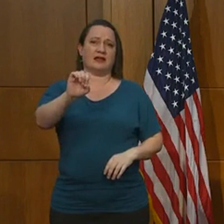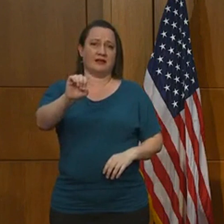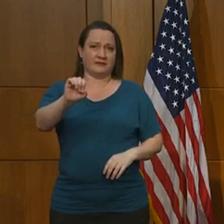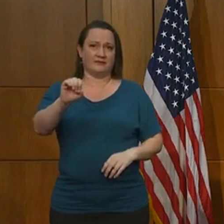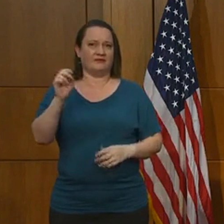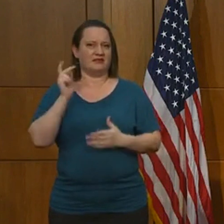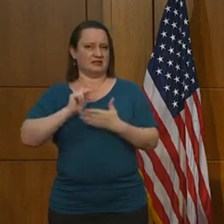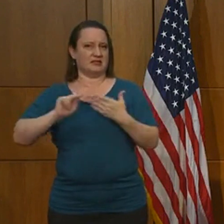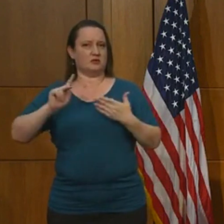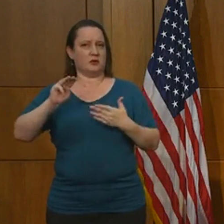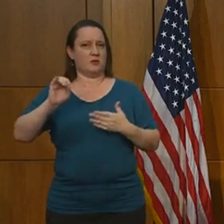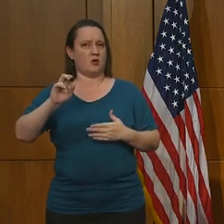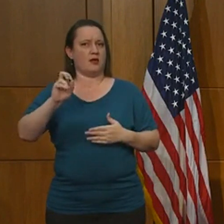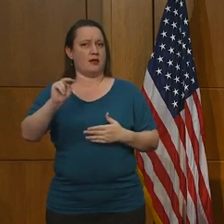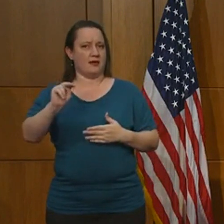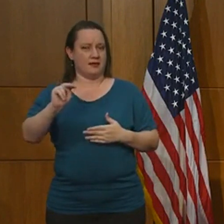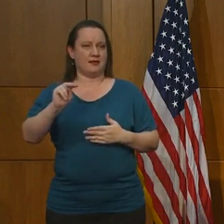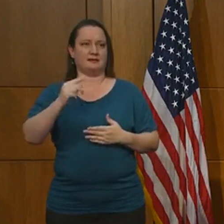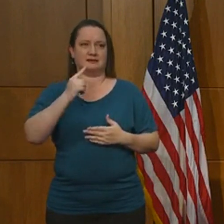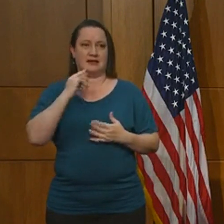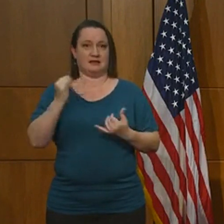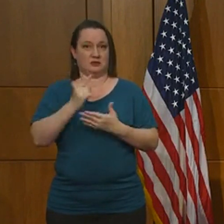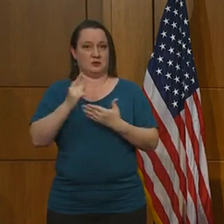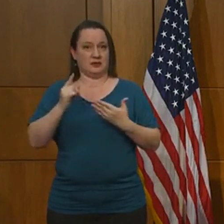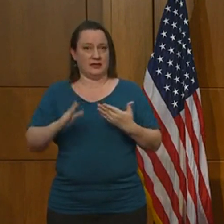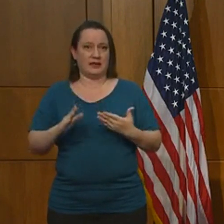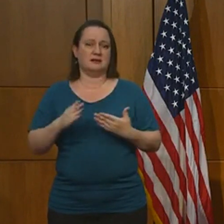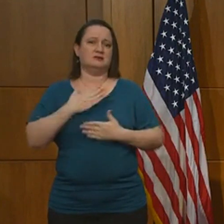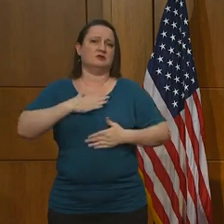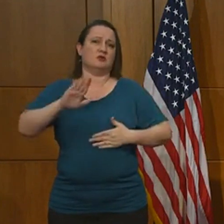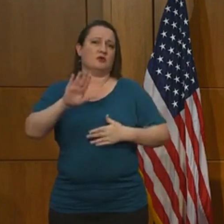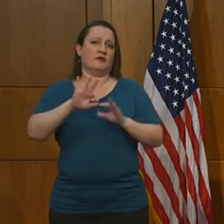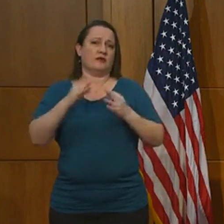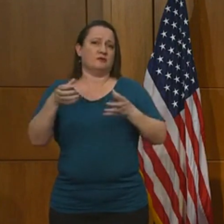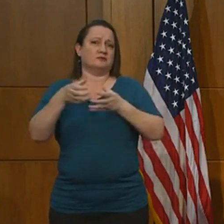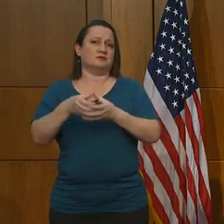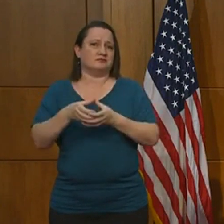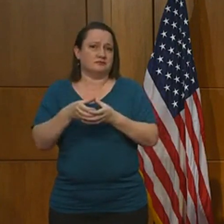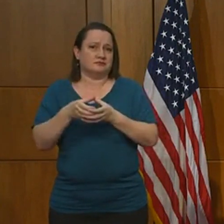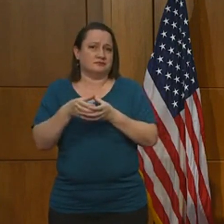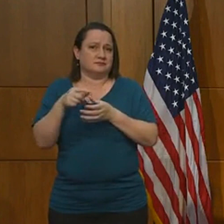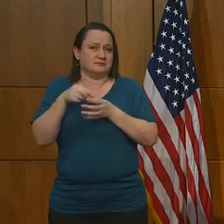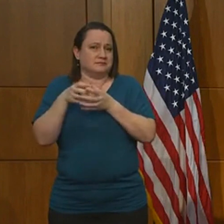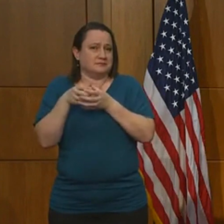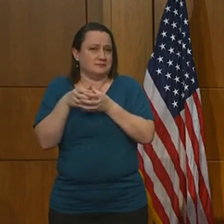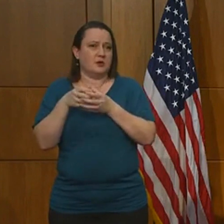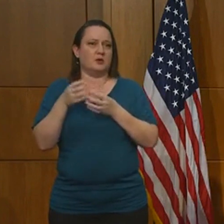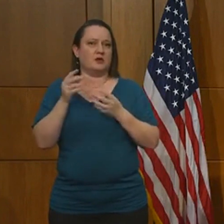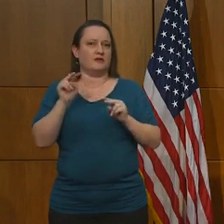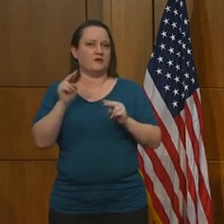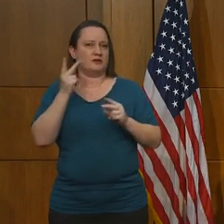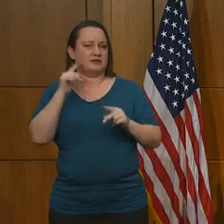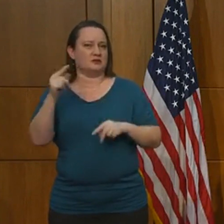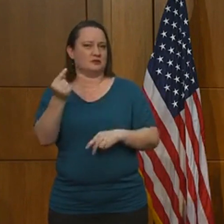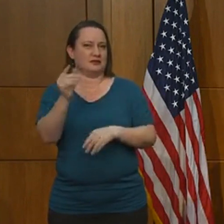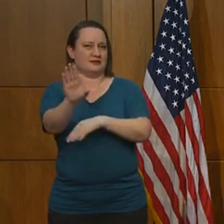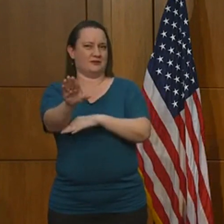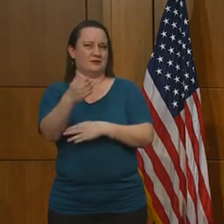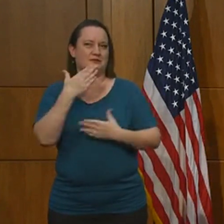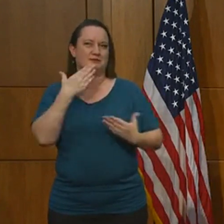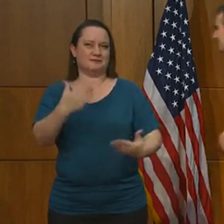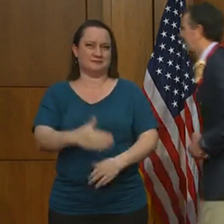Moran said this weekend, and enjoy your family, and we look forward to being with you on Tuesday afternoon. Thank you very much.